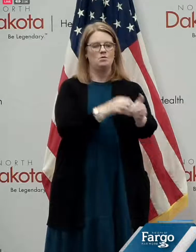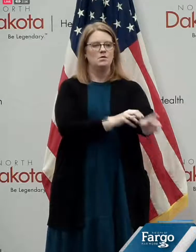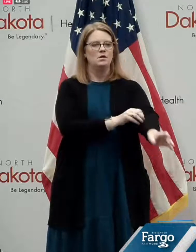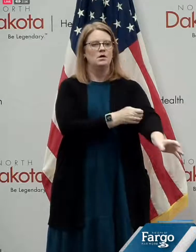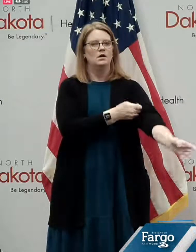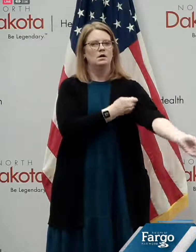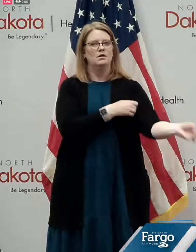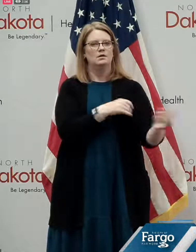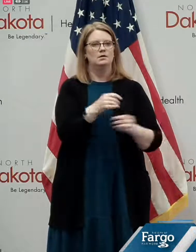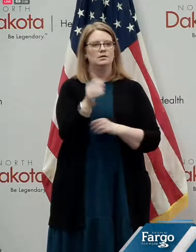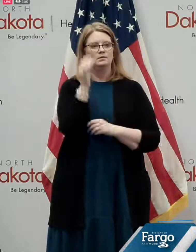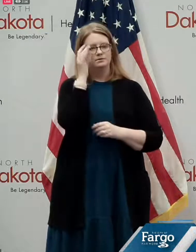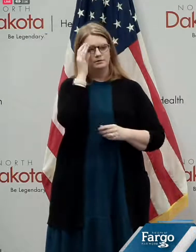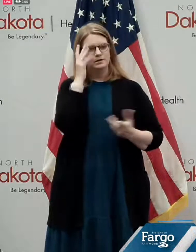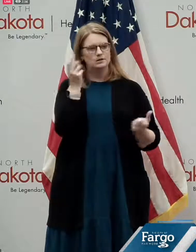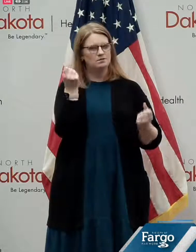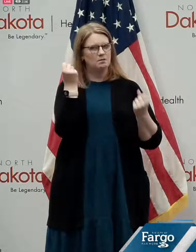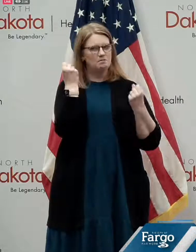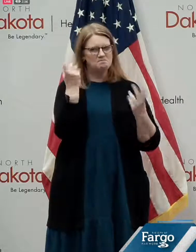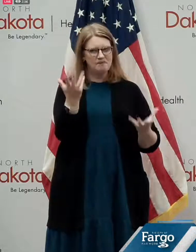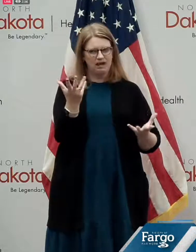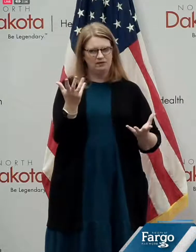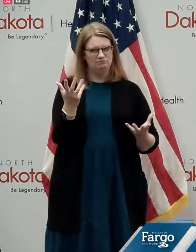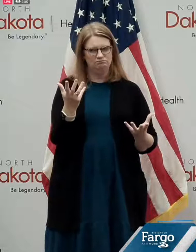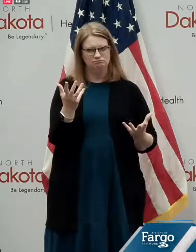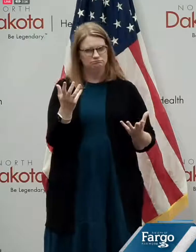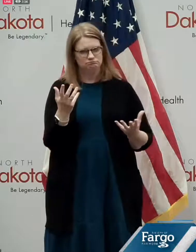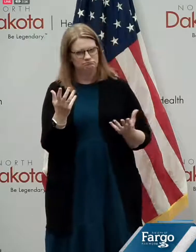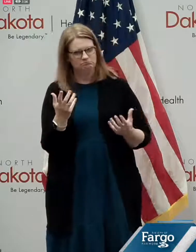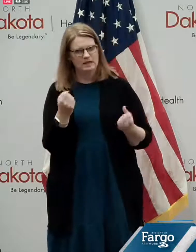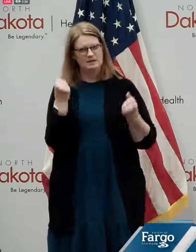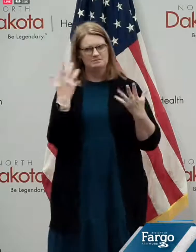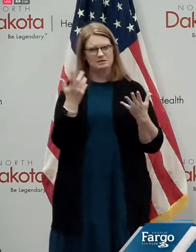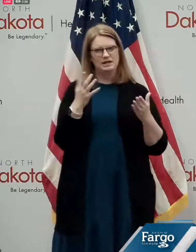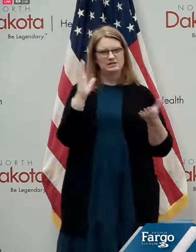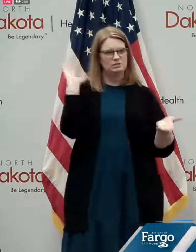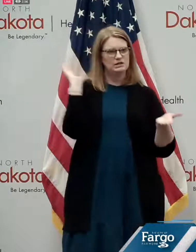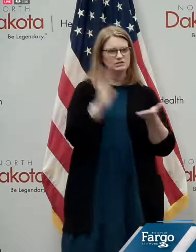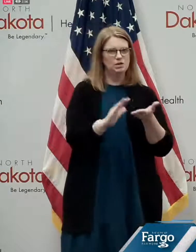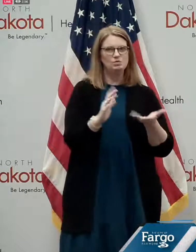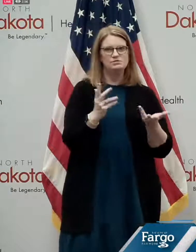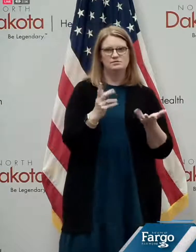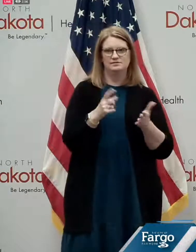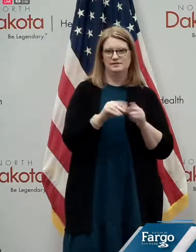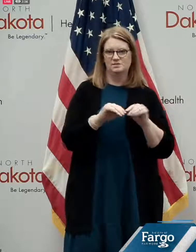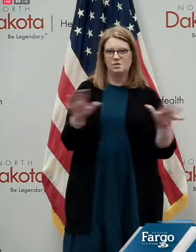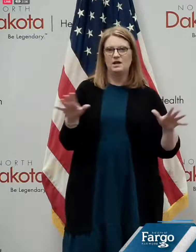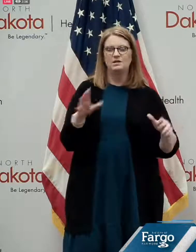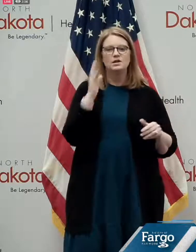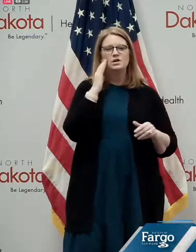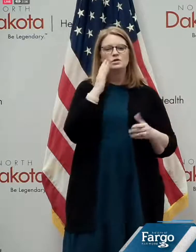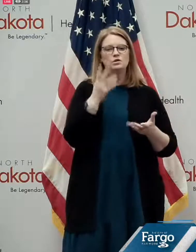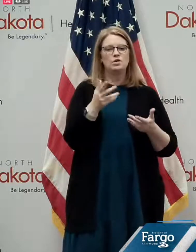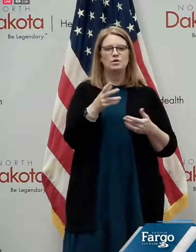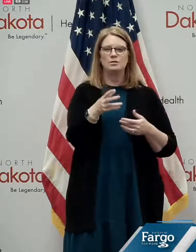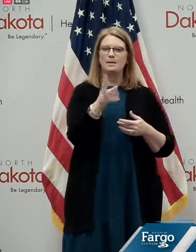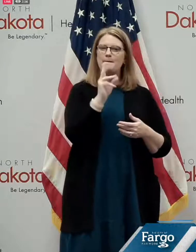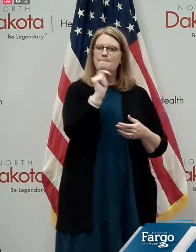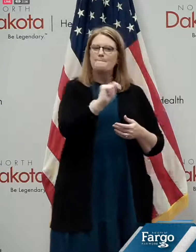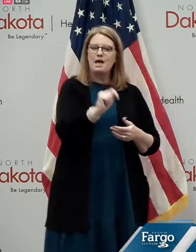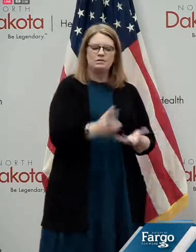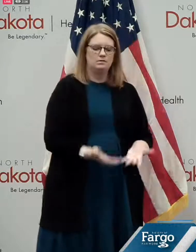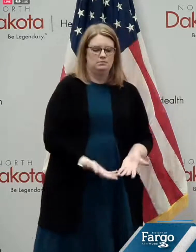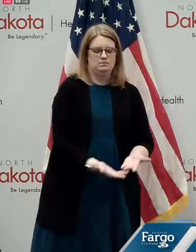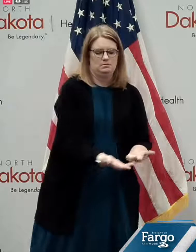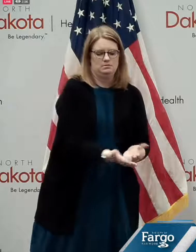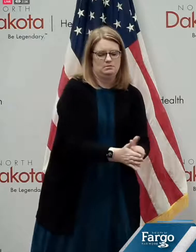but there are so many ways to reduce spread. I mean, touchless payment systems, touchless faucets, outdoor dining